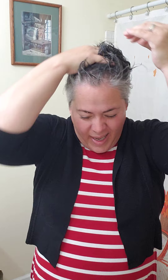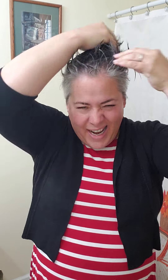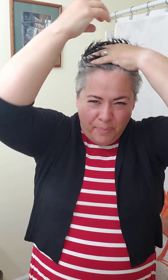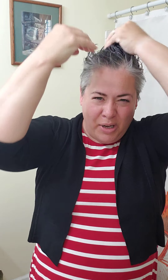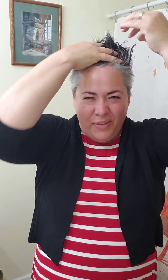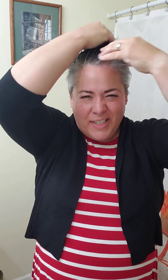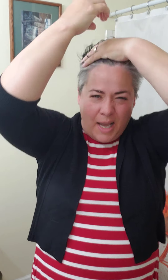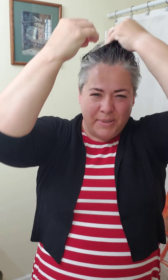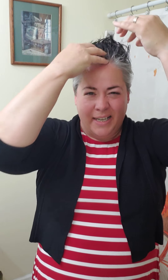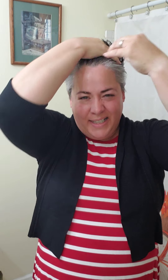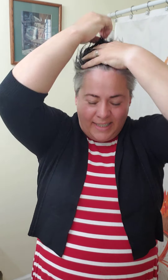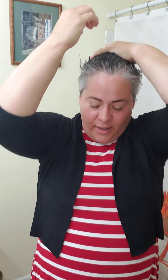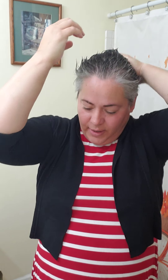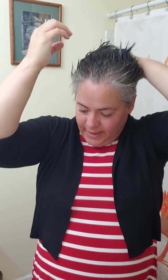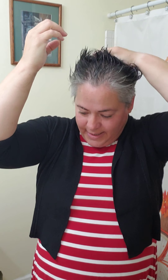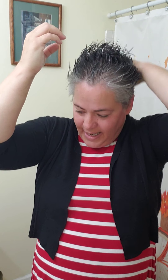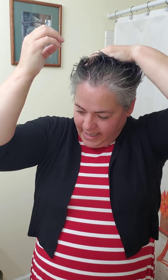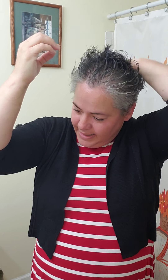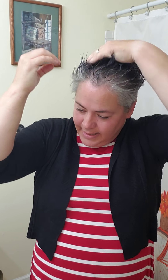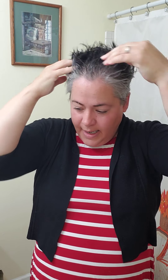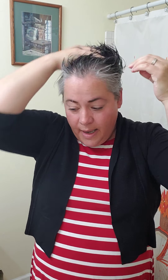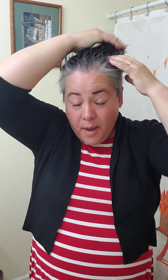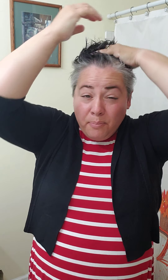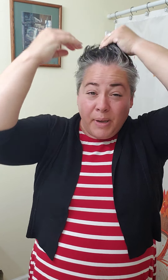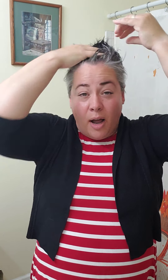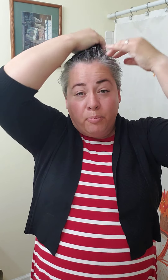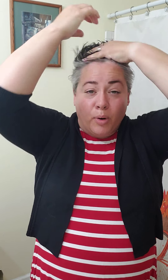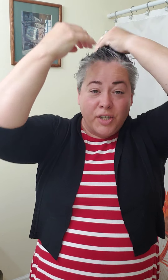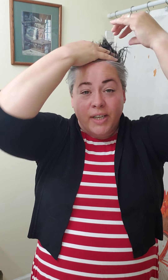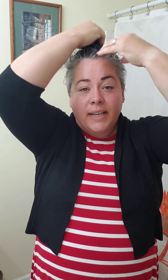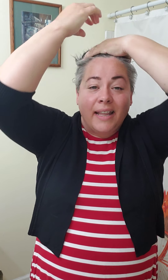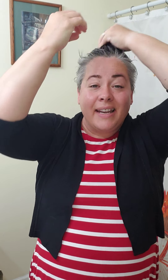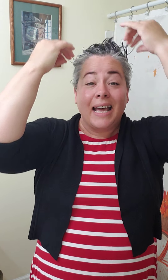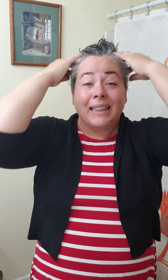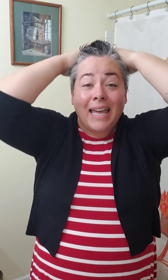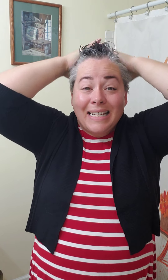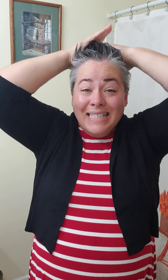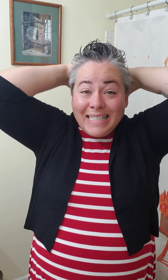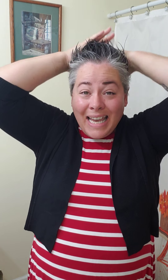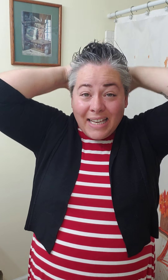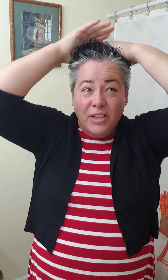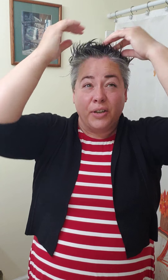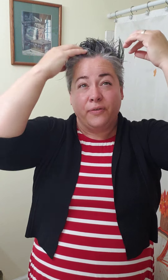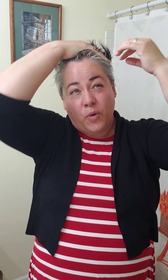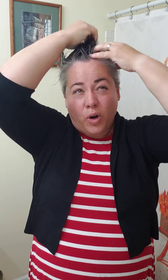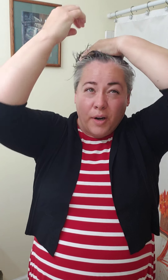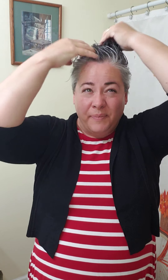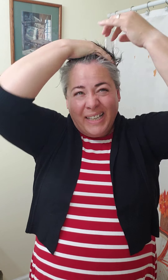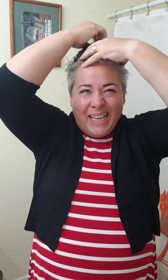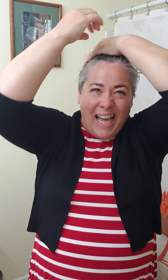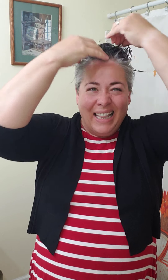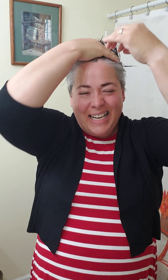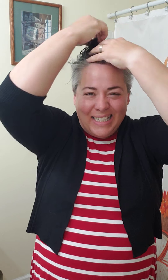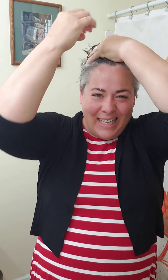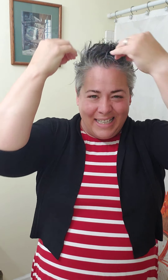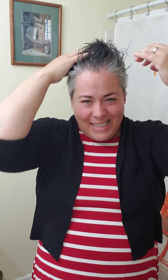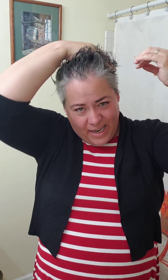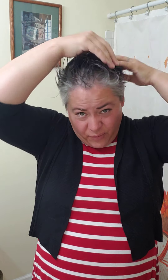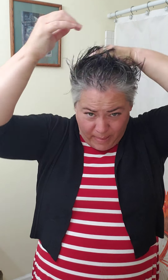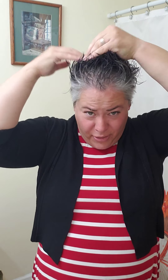and I put it on the tops, not necessarily the sides, but I'll brush it and then I let it set I like to let it set for about